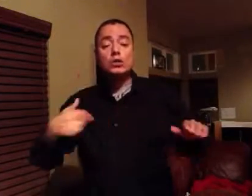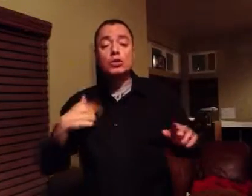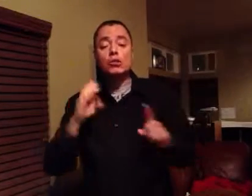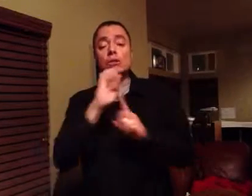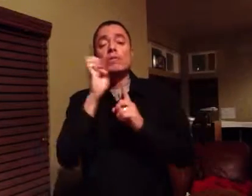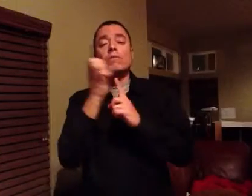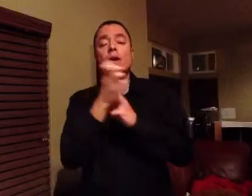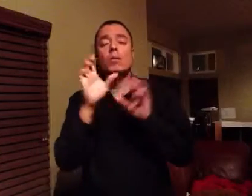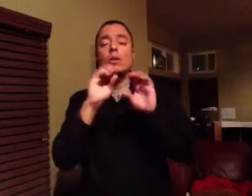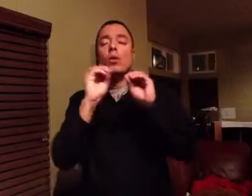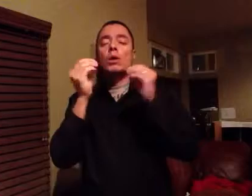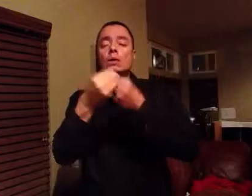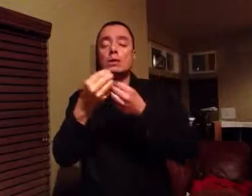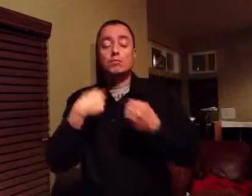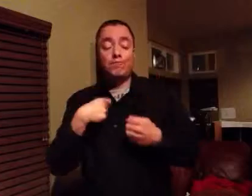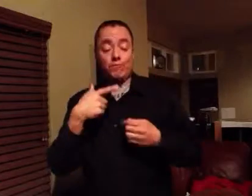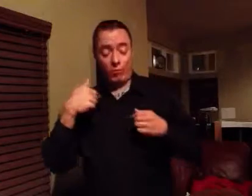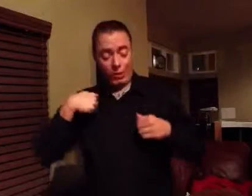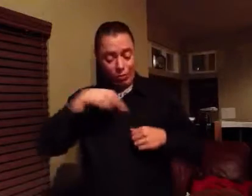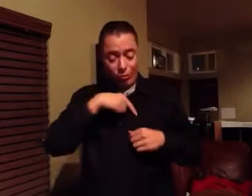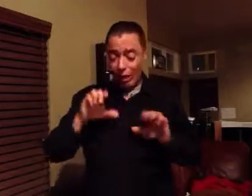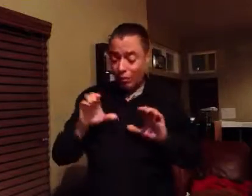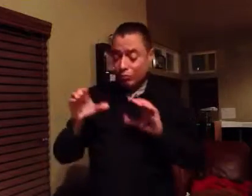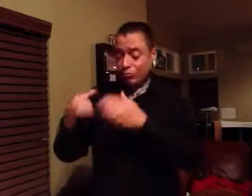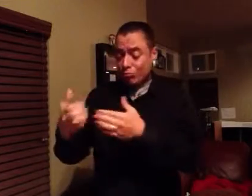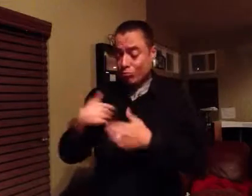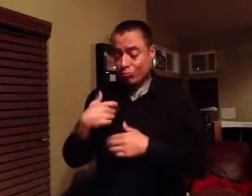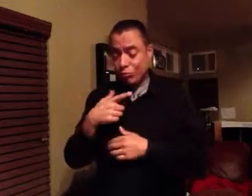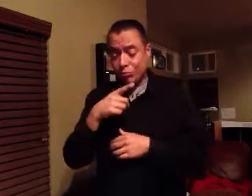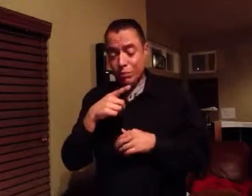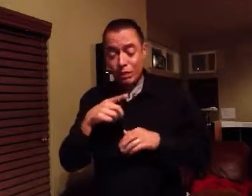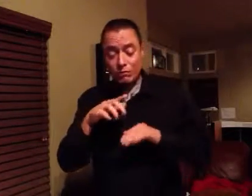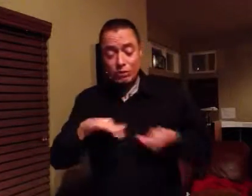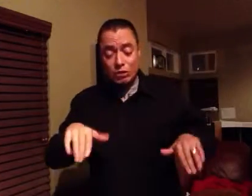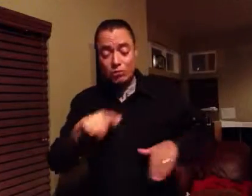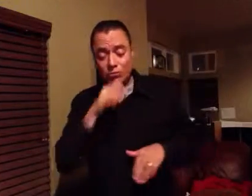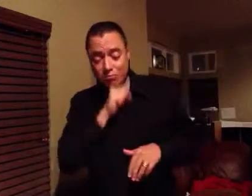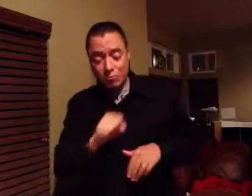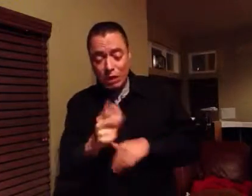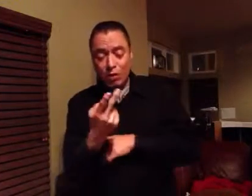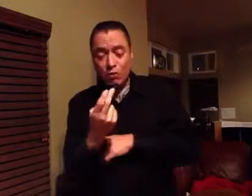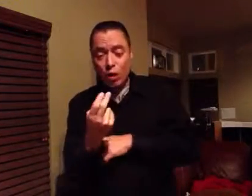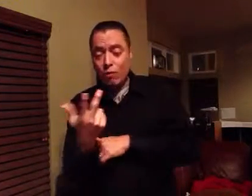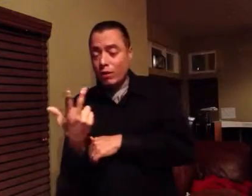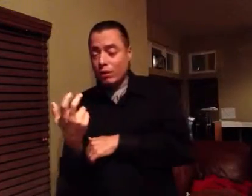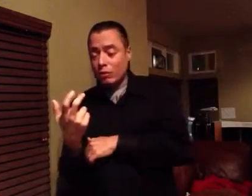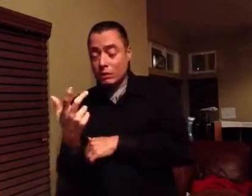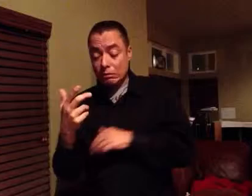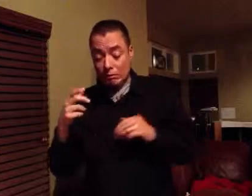olds trying to make a difference. Vanessa Sunny, Morgan Geisler, Michelle Quig, and me.